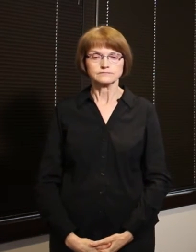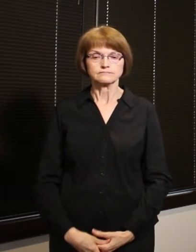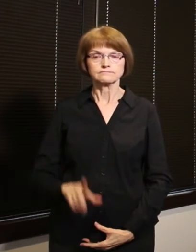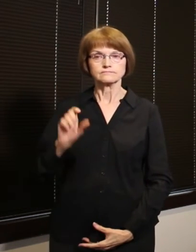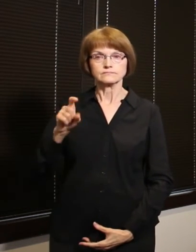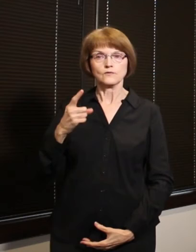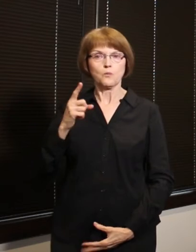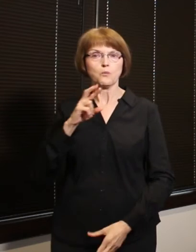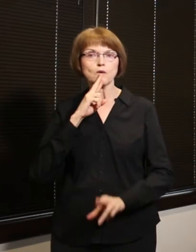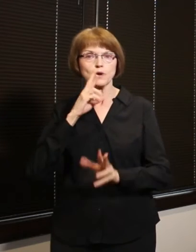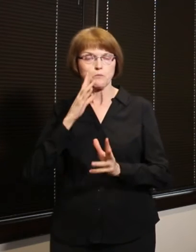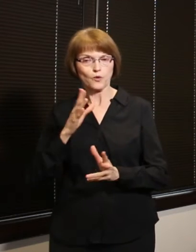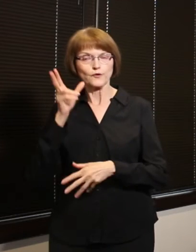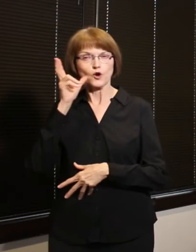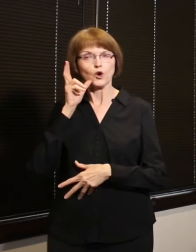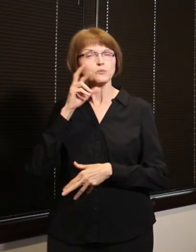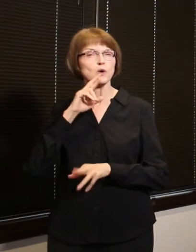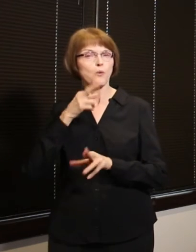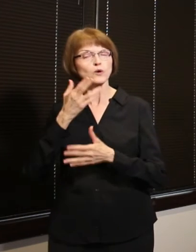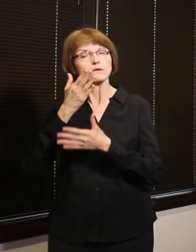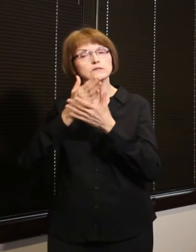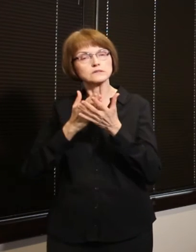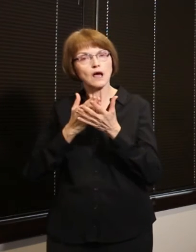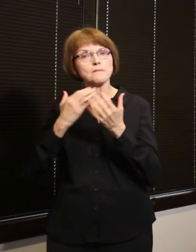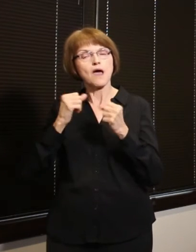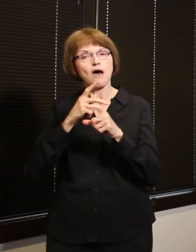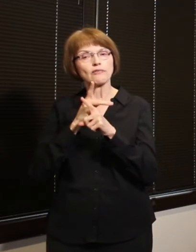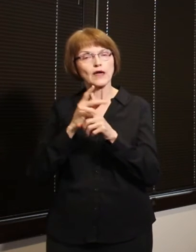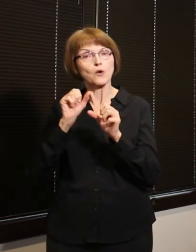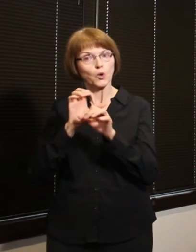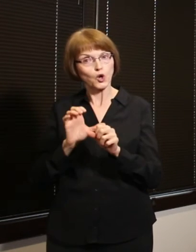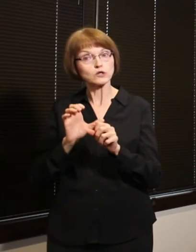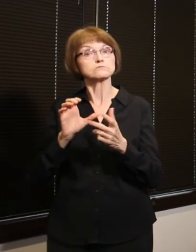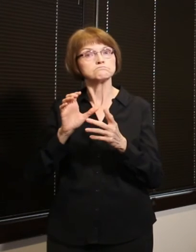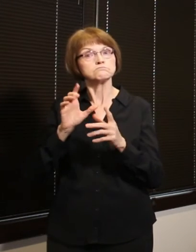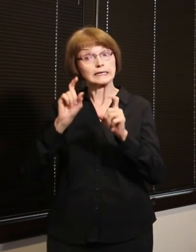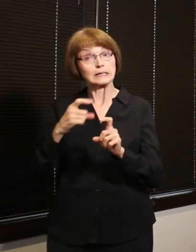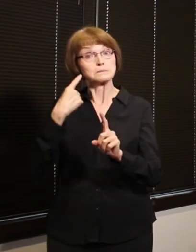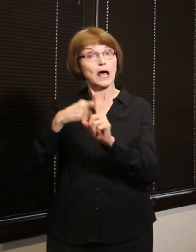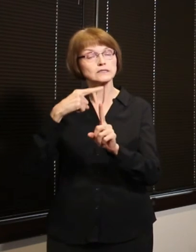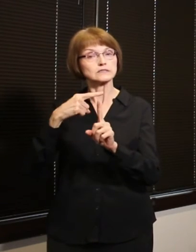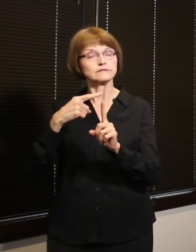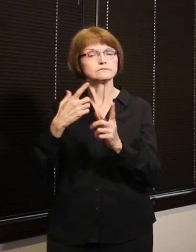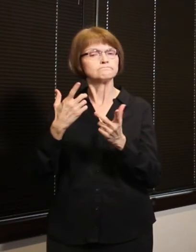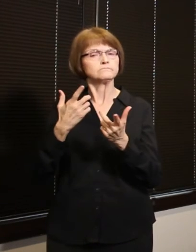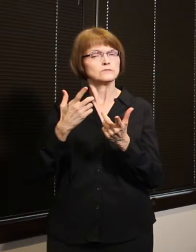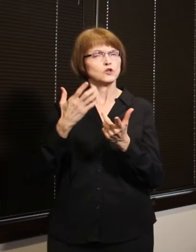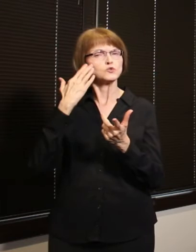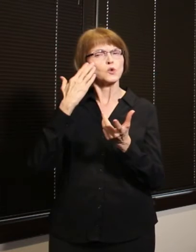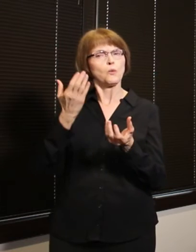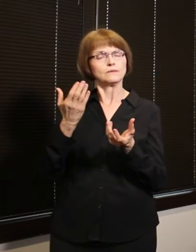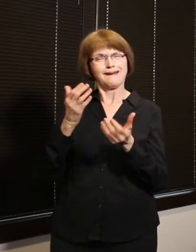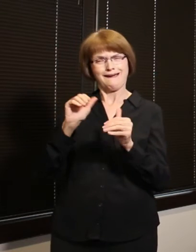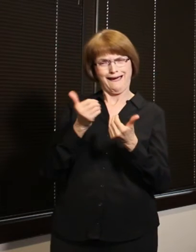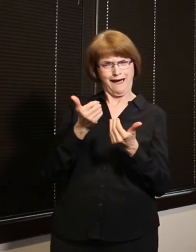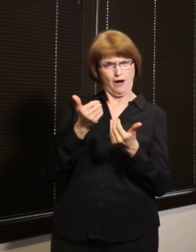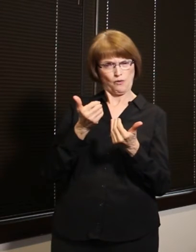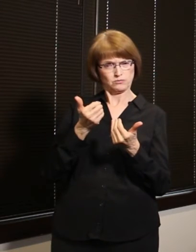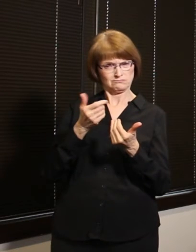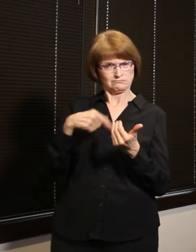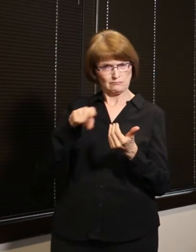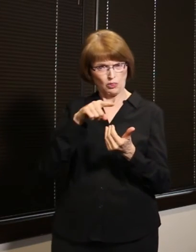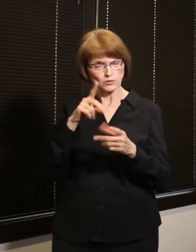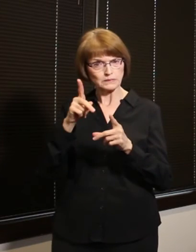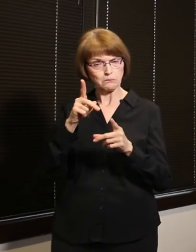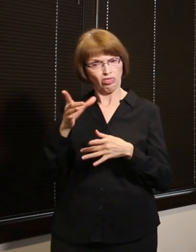So reporters heard reports of some healthcare workers testing positive for the virus. Do you have any information on how they contracted the